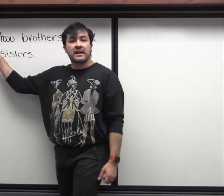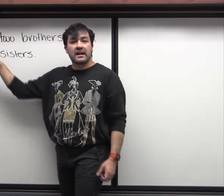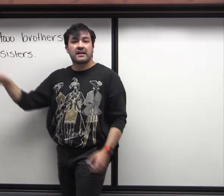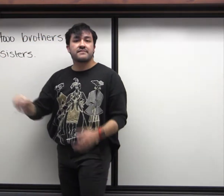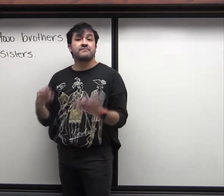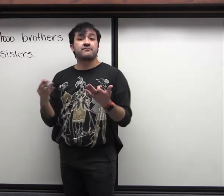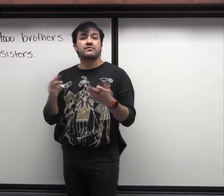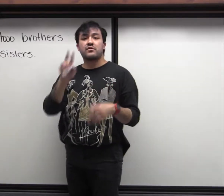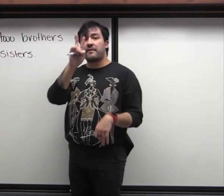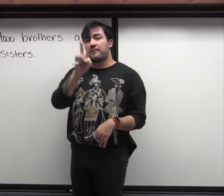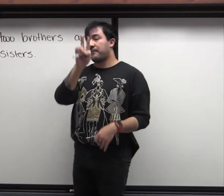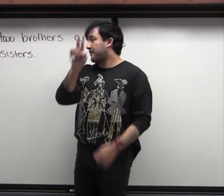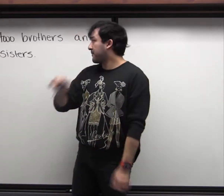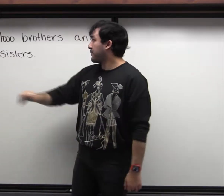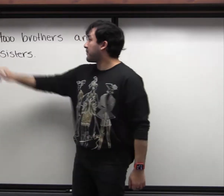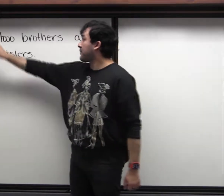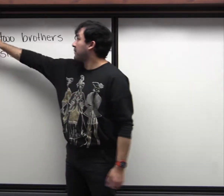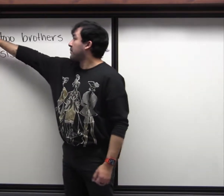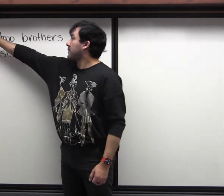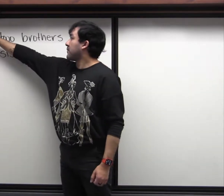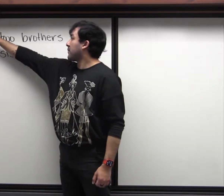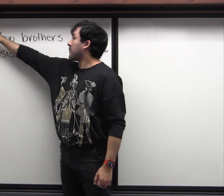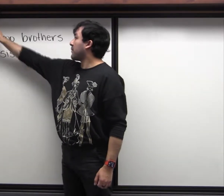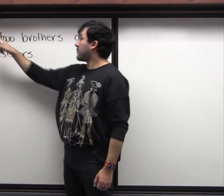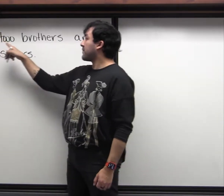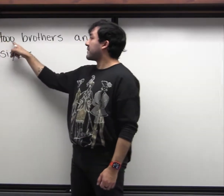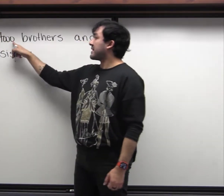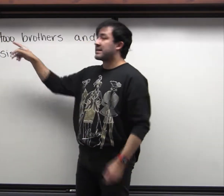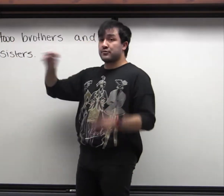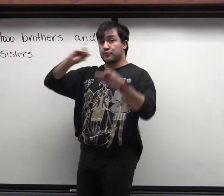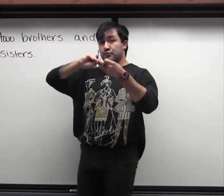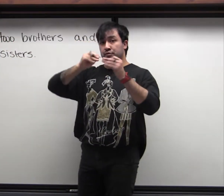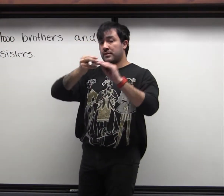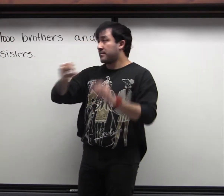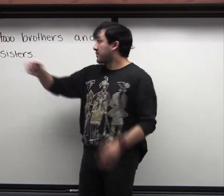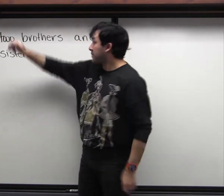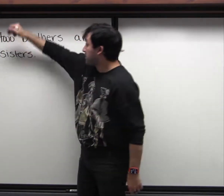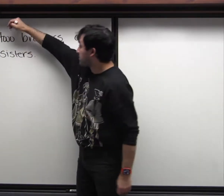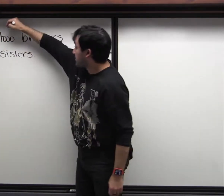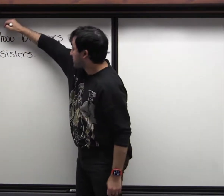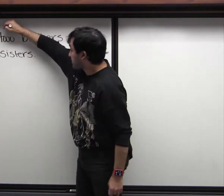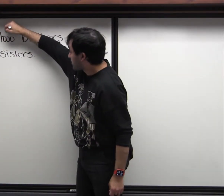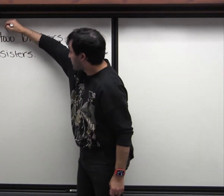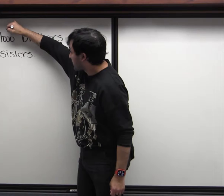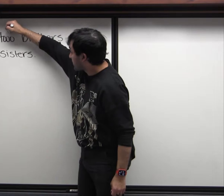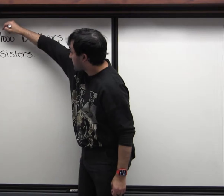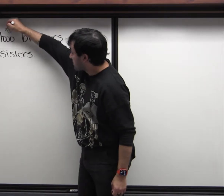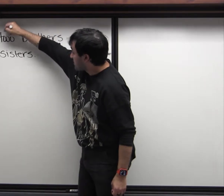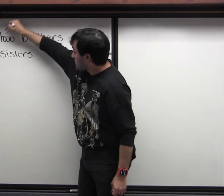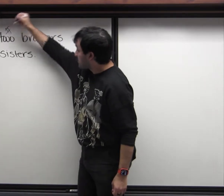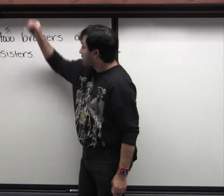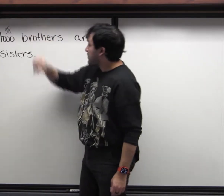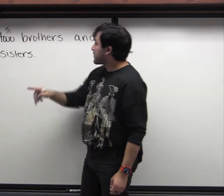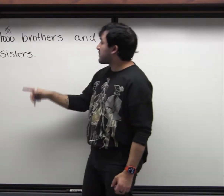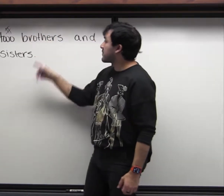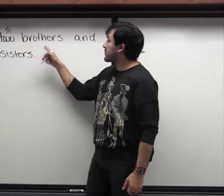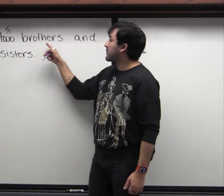subject, have, that is our verb. Just go put a V. 2 is a number, so we'll just do this because we don't want to get confused